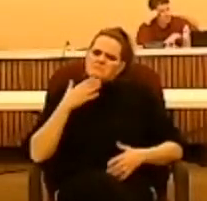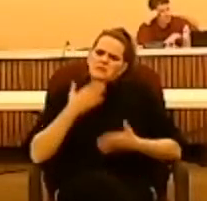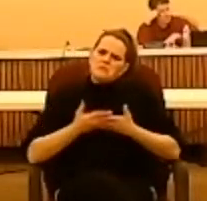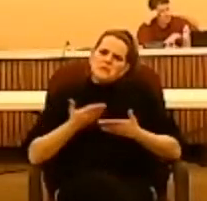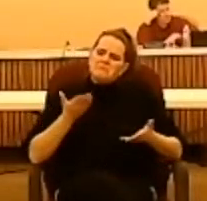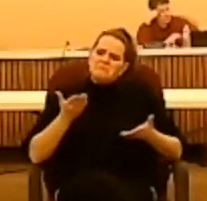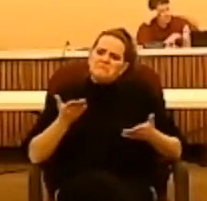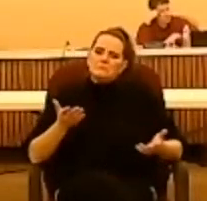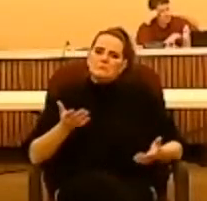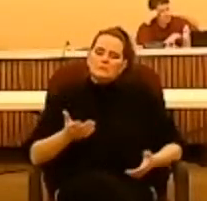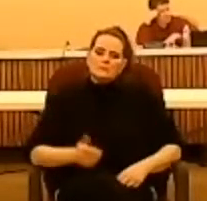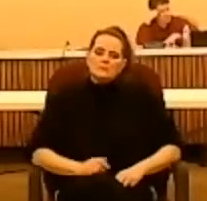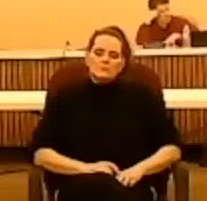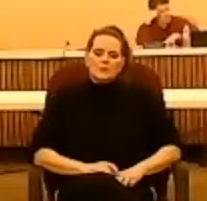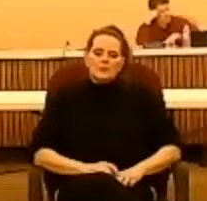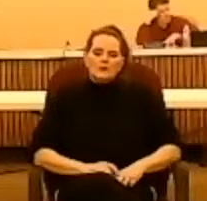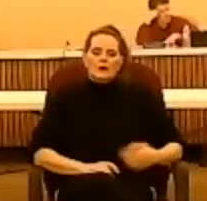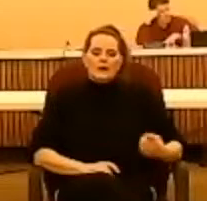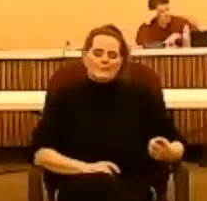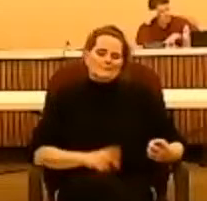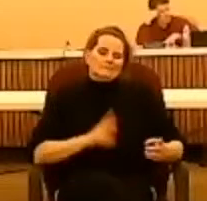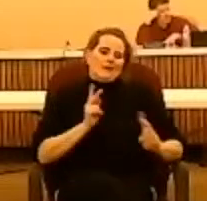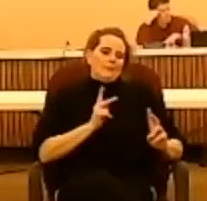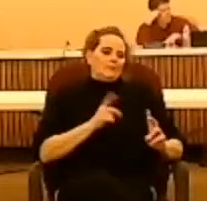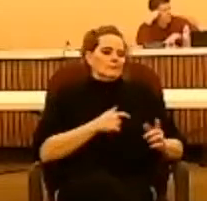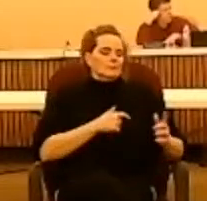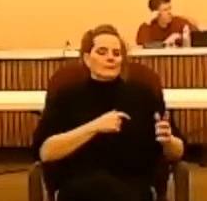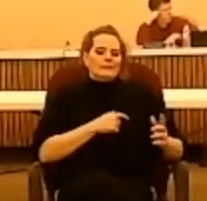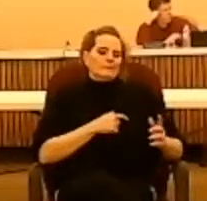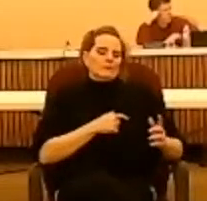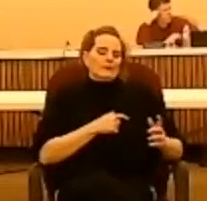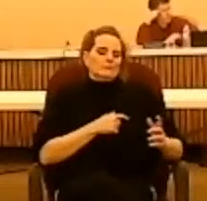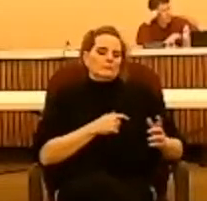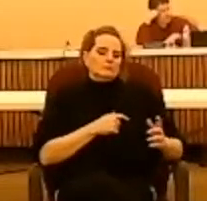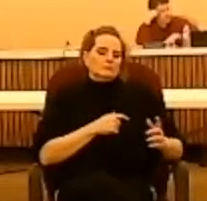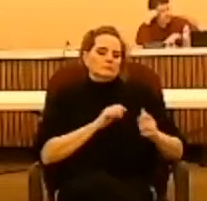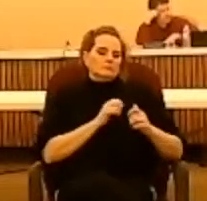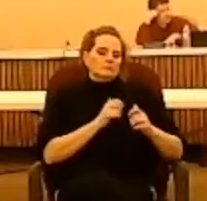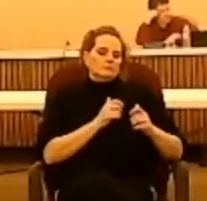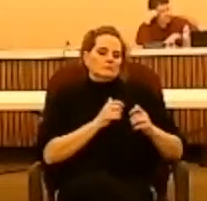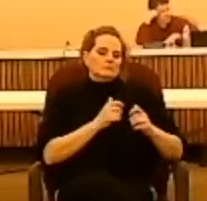not, in other words, people would either have to carpool or